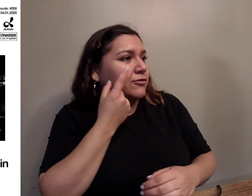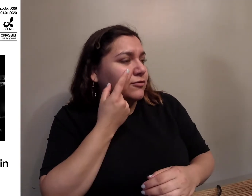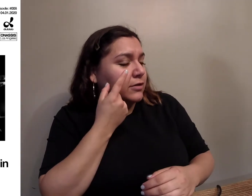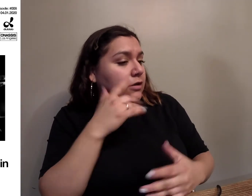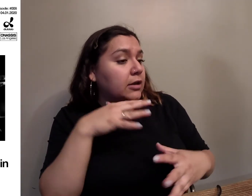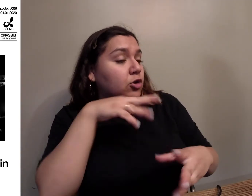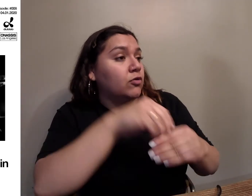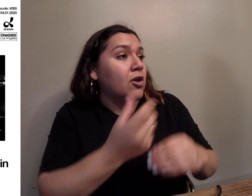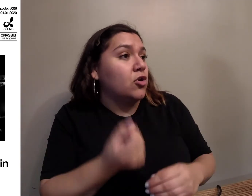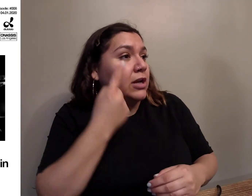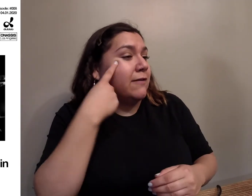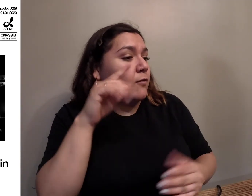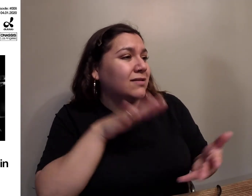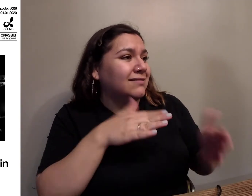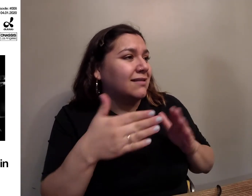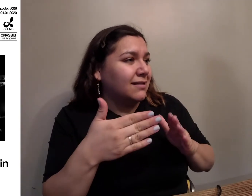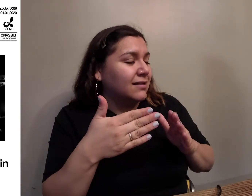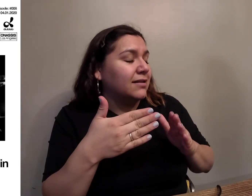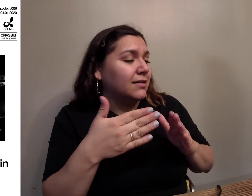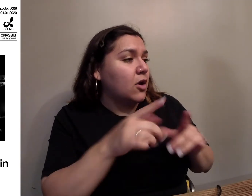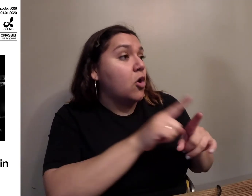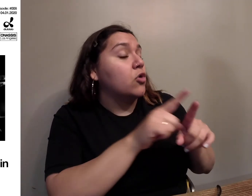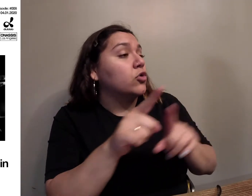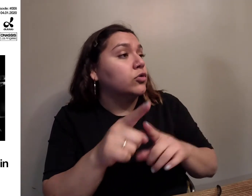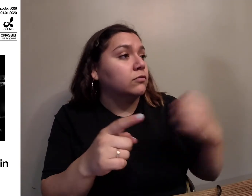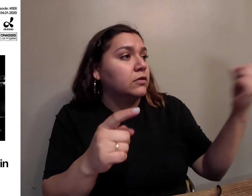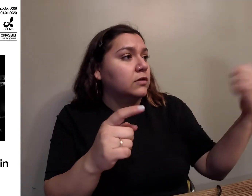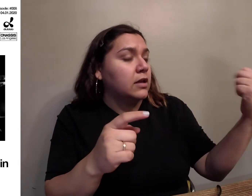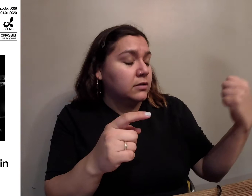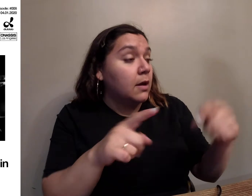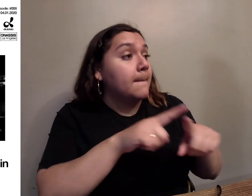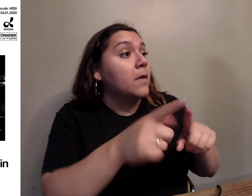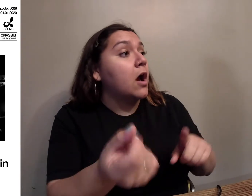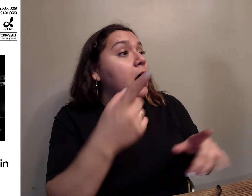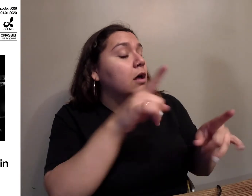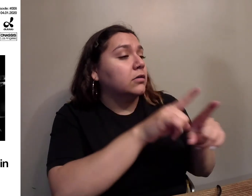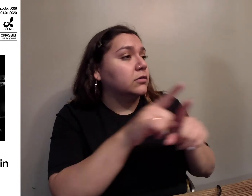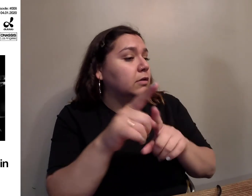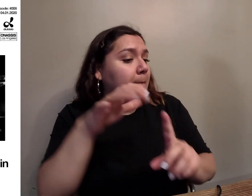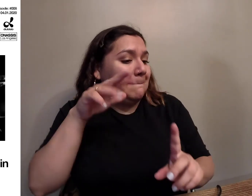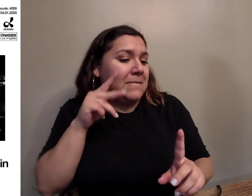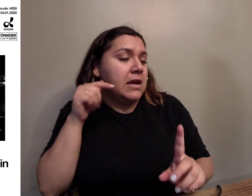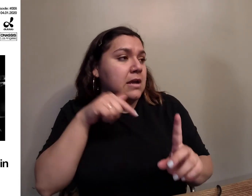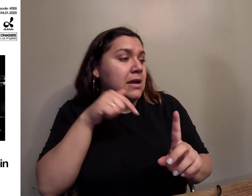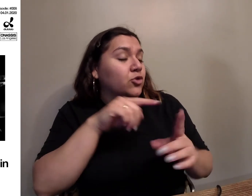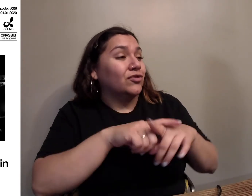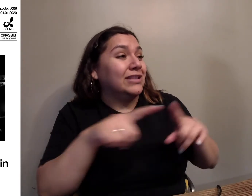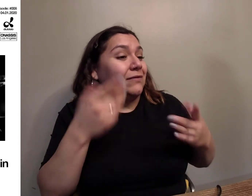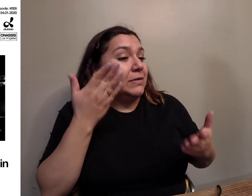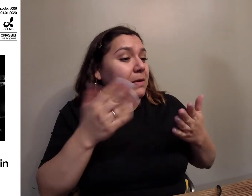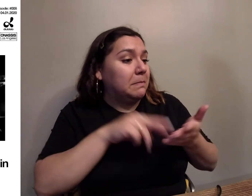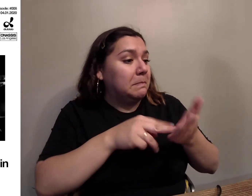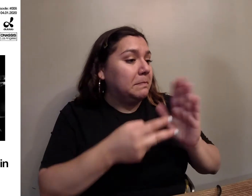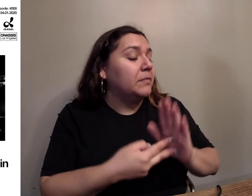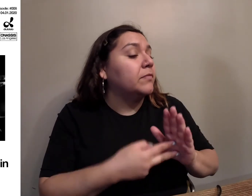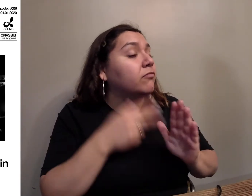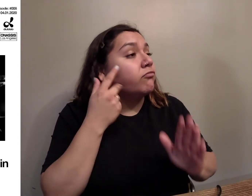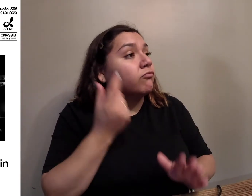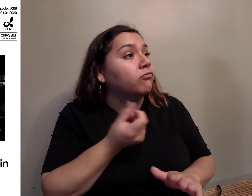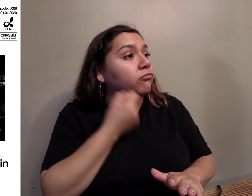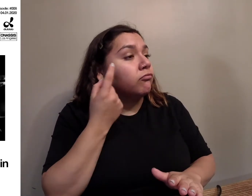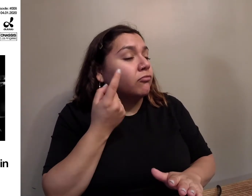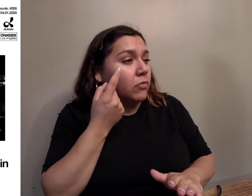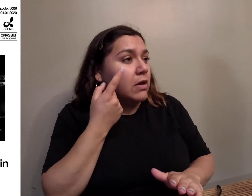of dying, but also a return with a difference, which might mean